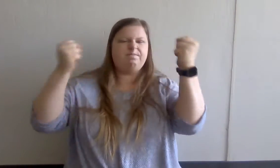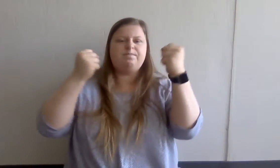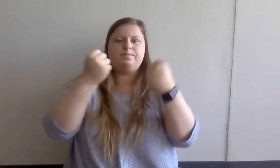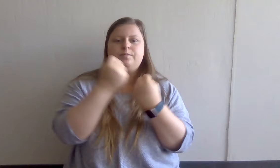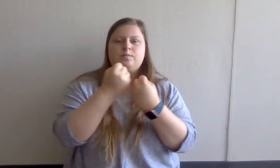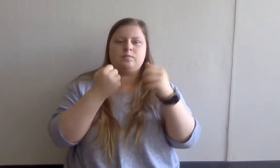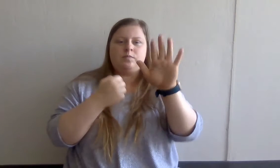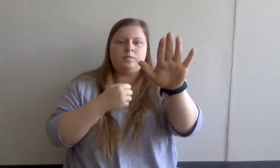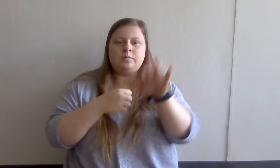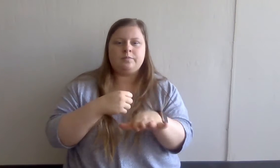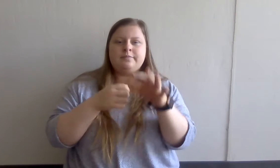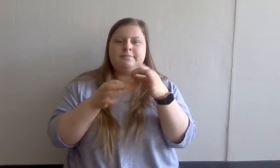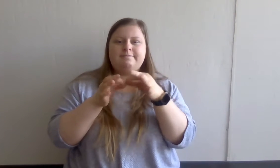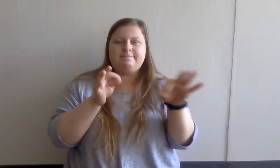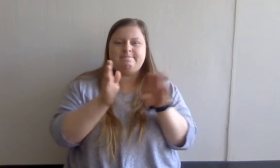to help improve your child's language.